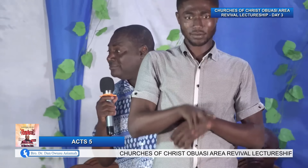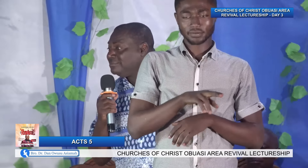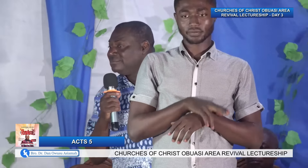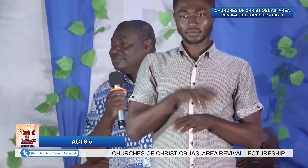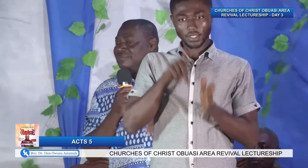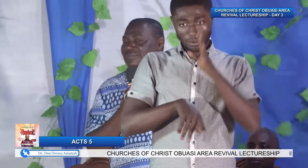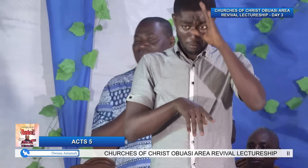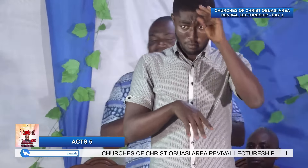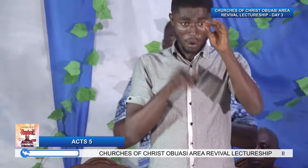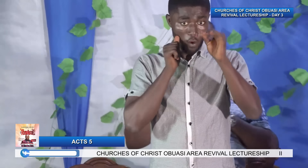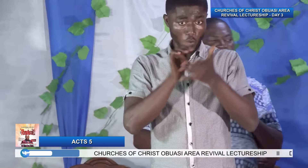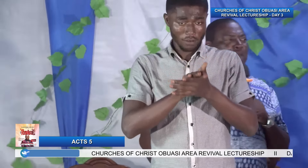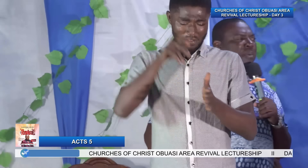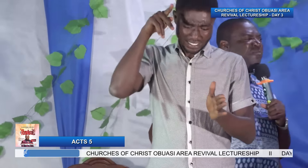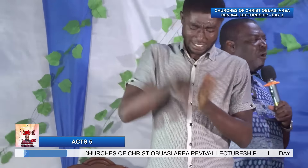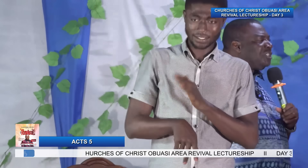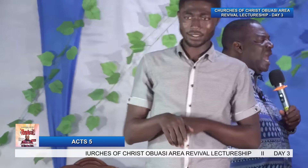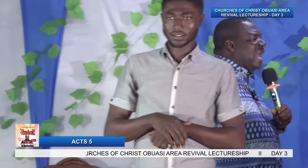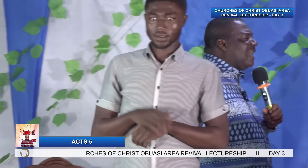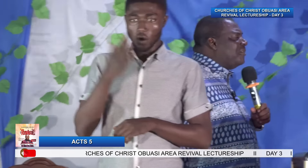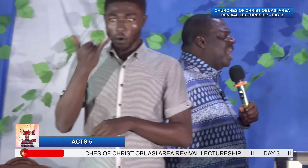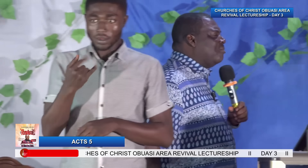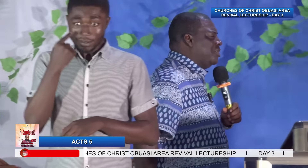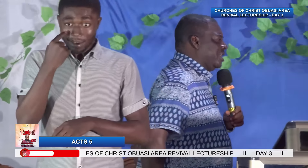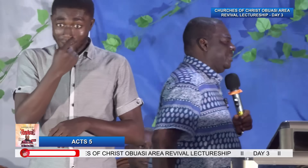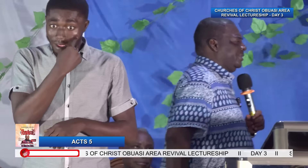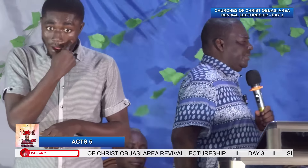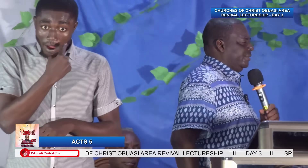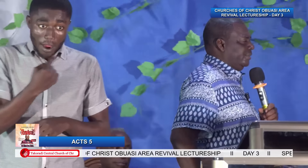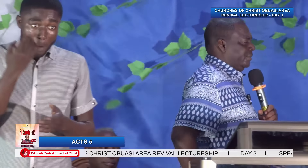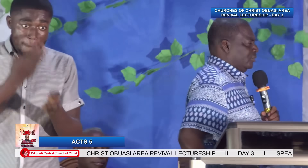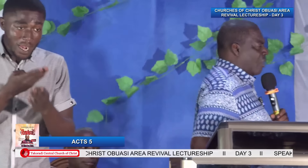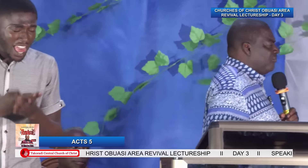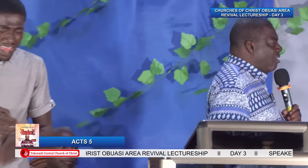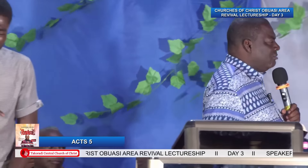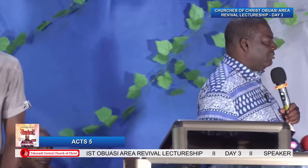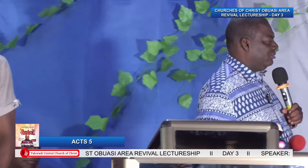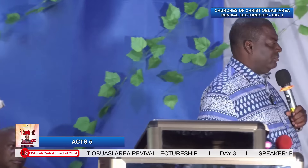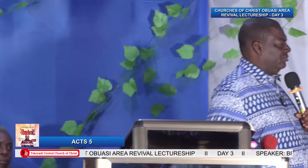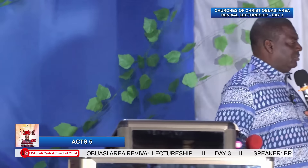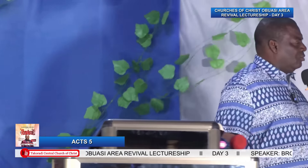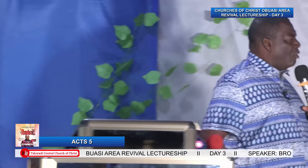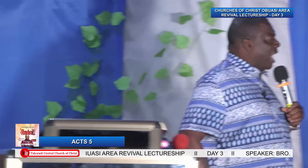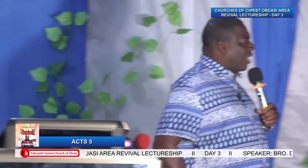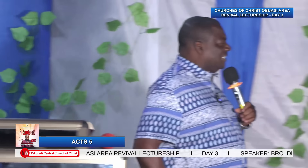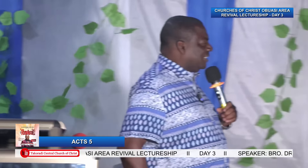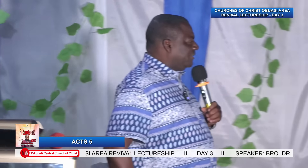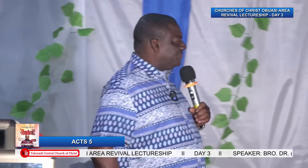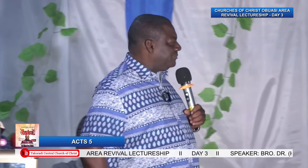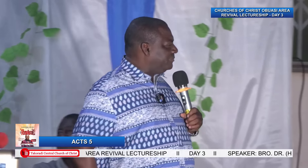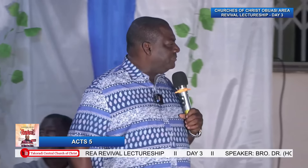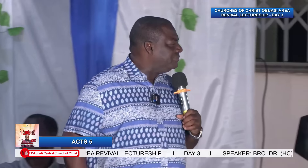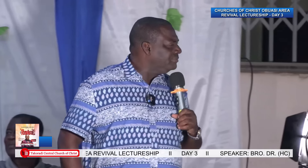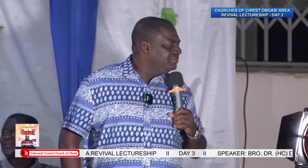sikenibre oni brifot asapuni eni muni Come for Oria collection.